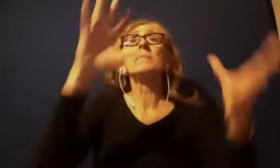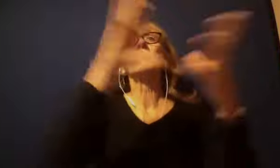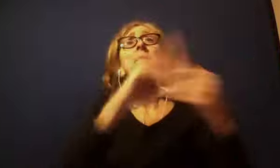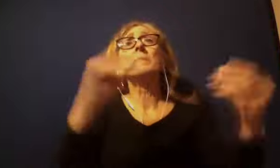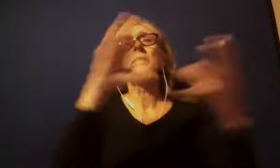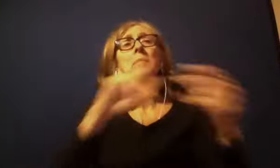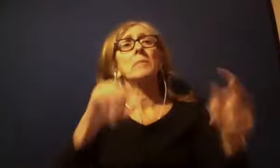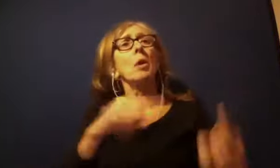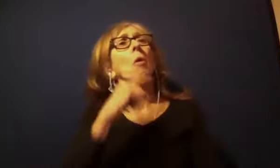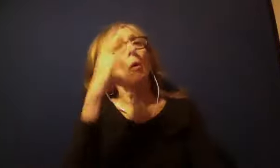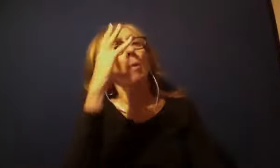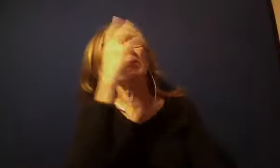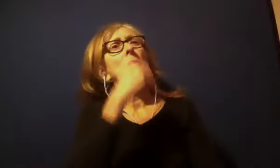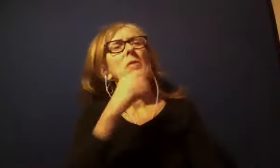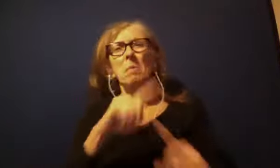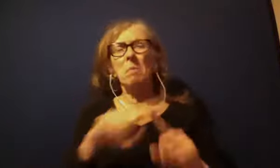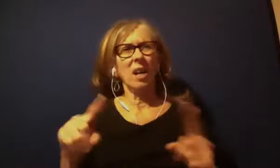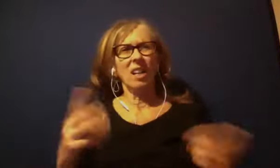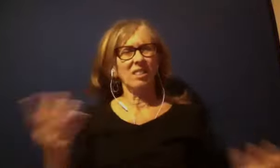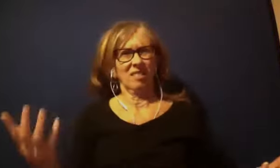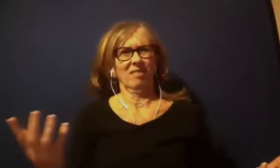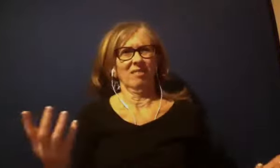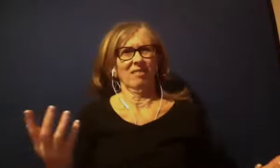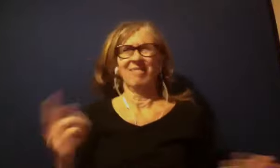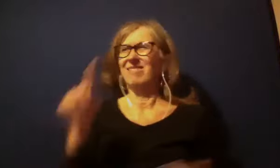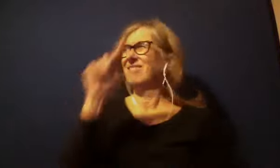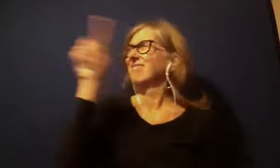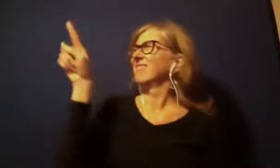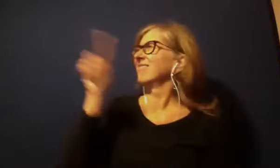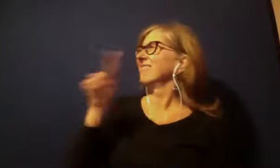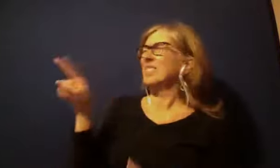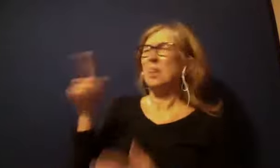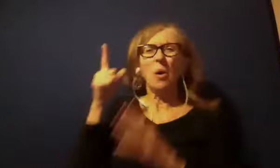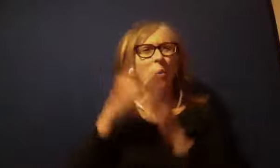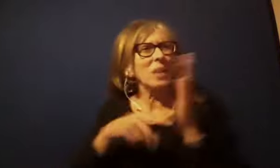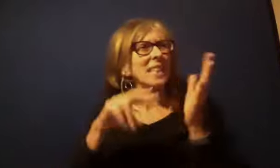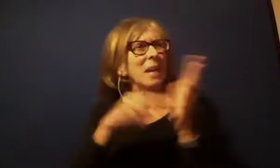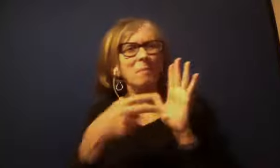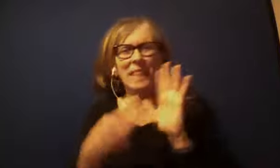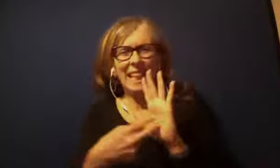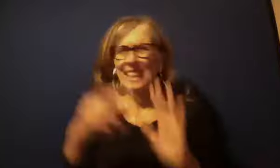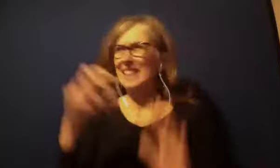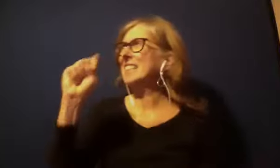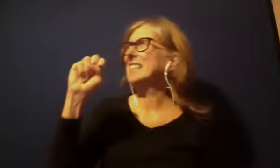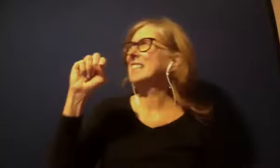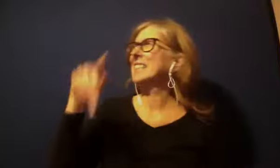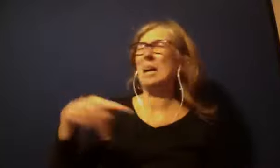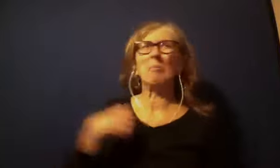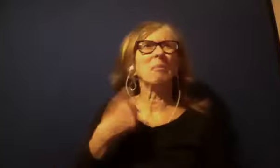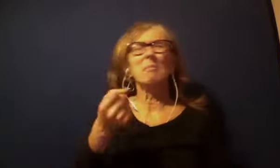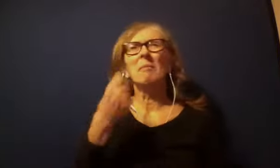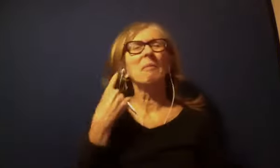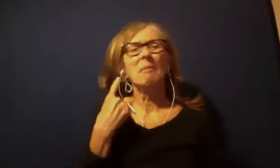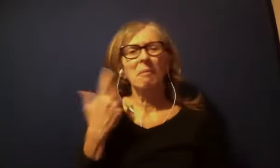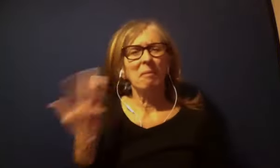you do? Like, what does all that stuff mean? And I didn't realise at the time that what sits behind it